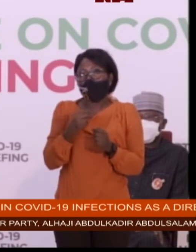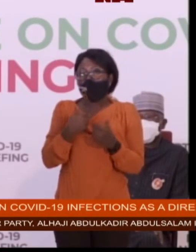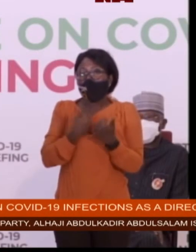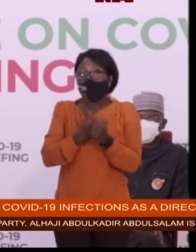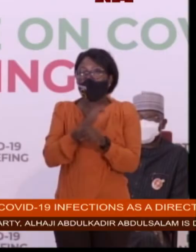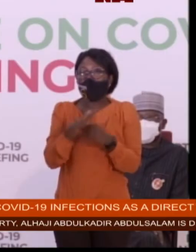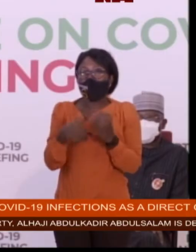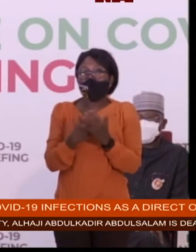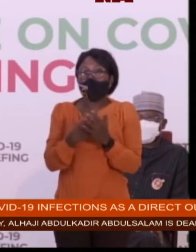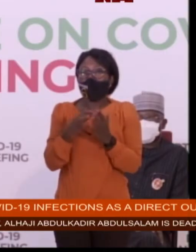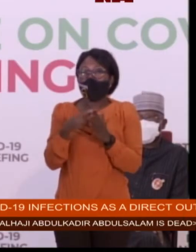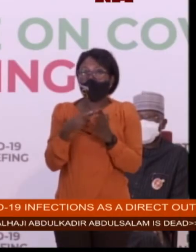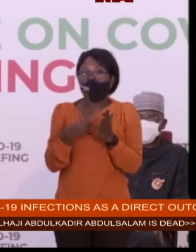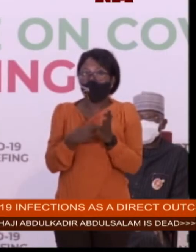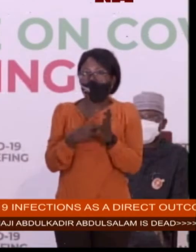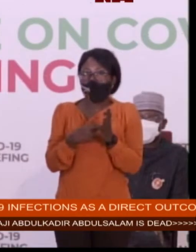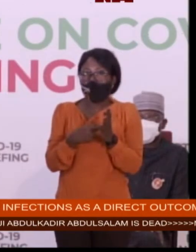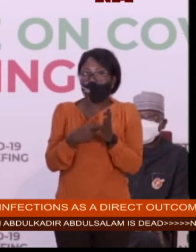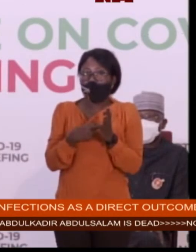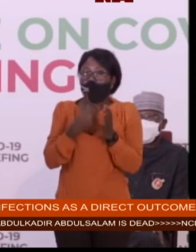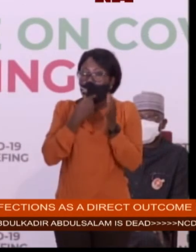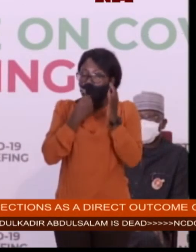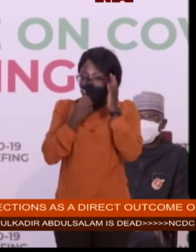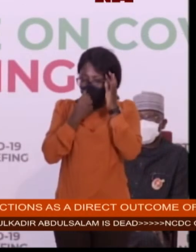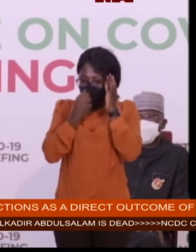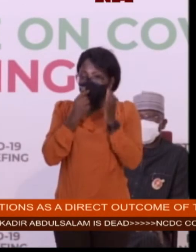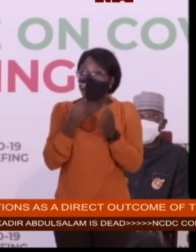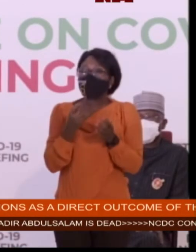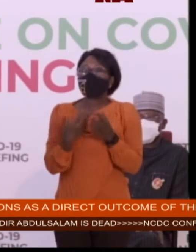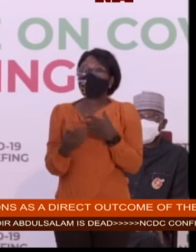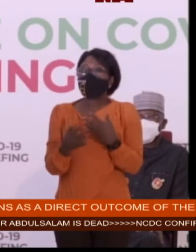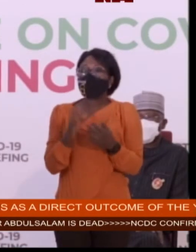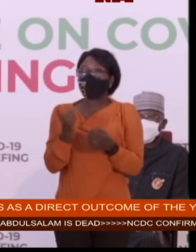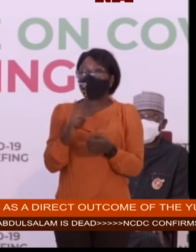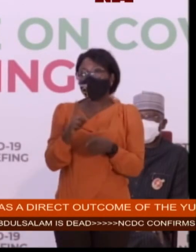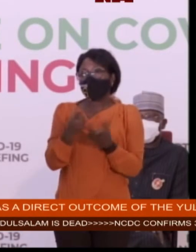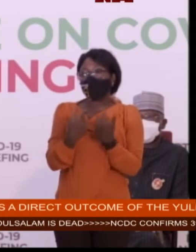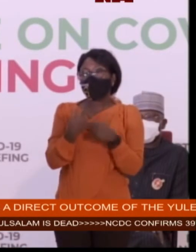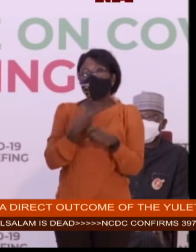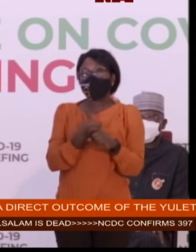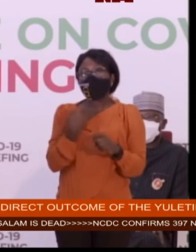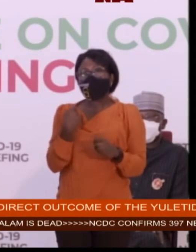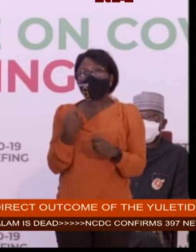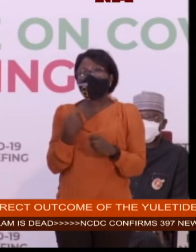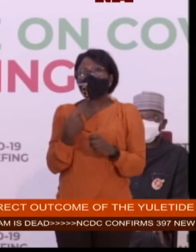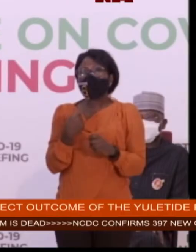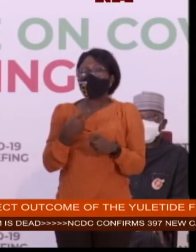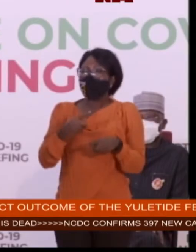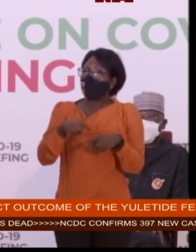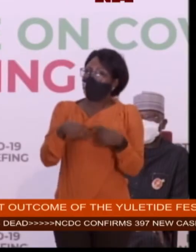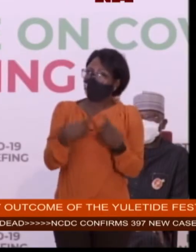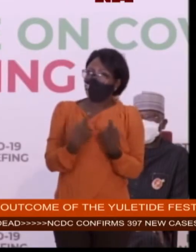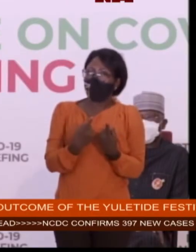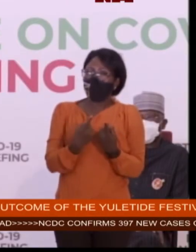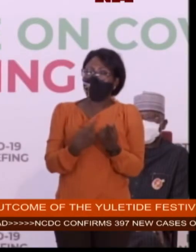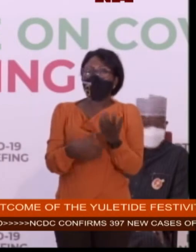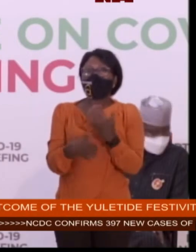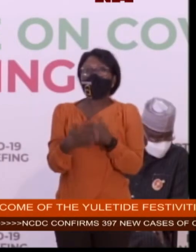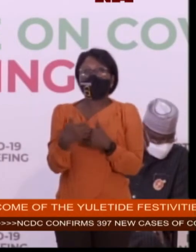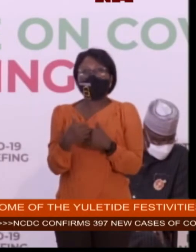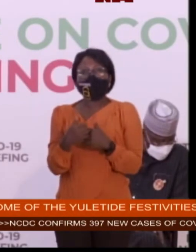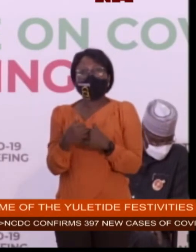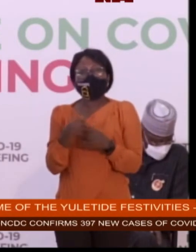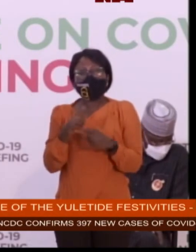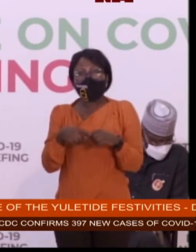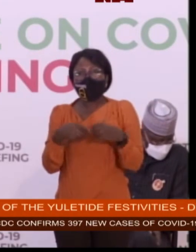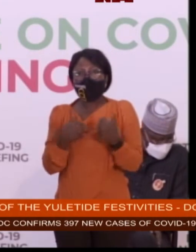kuwa suna ne biki ne ko menene ka guje shi tafiya ma in bata zama maka dole